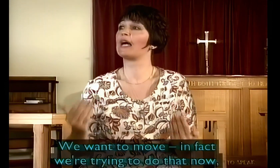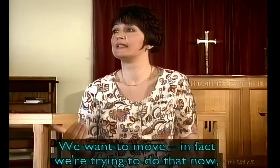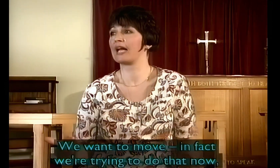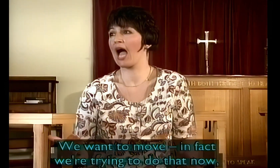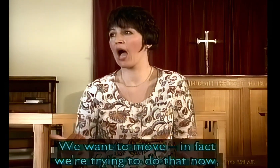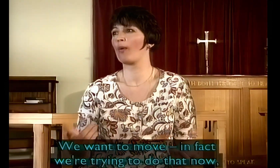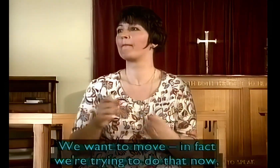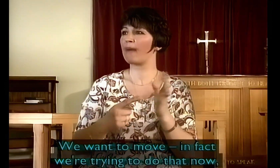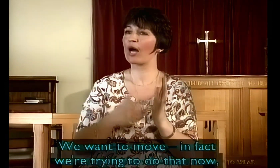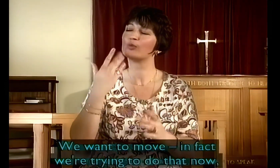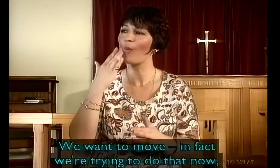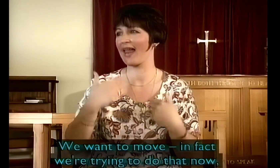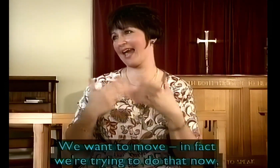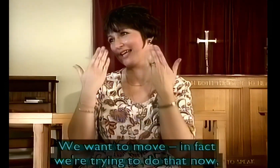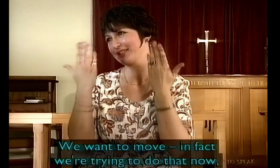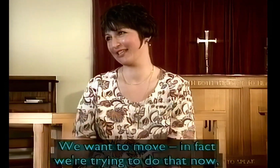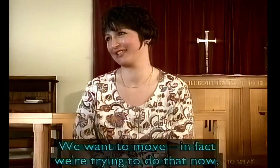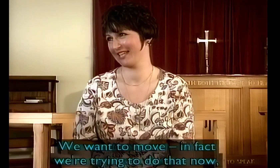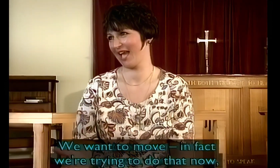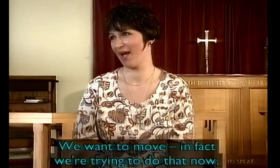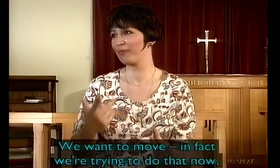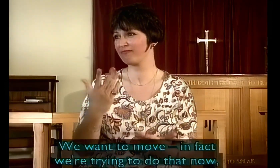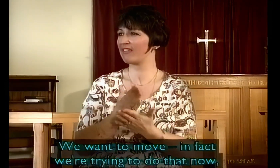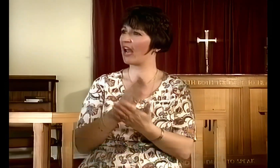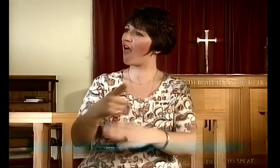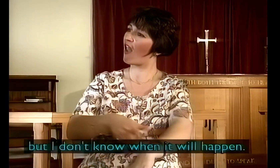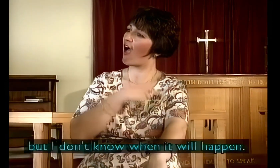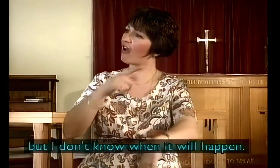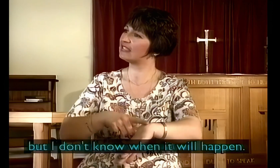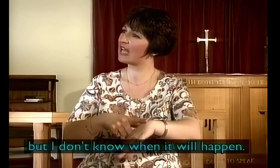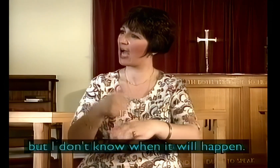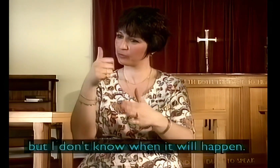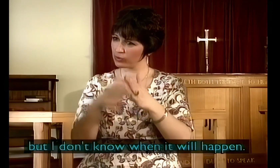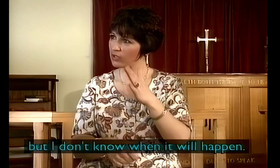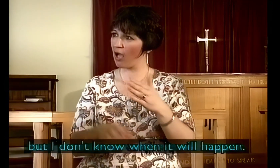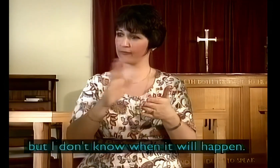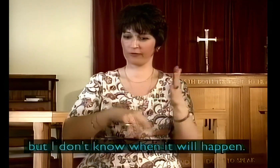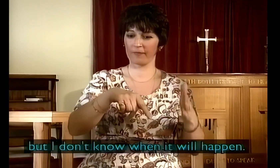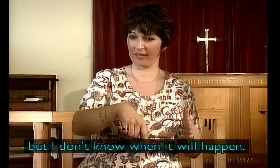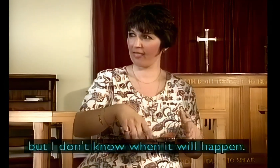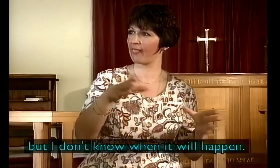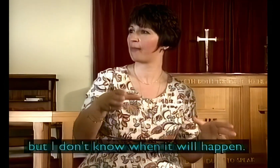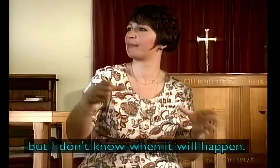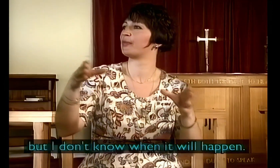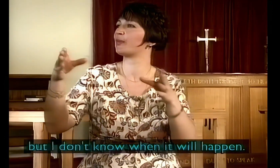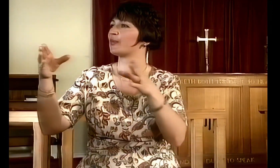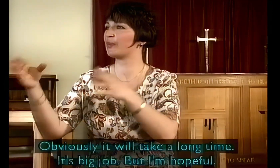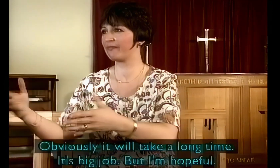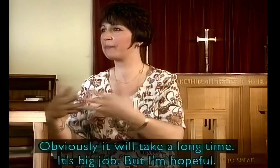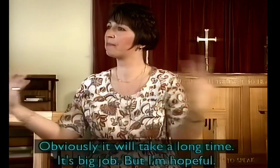move. In fact, we're trying to do that now, but I don't know when it's going to happen. Obviously, it's going to take a long time, starting from here